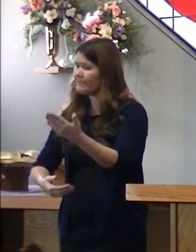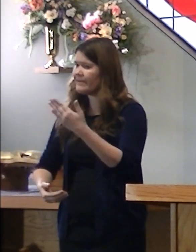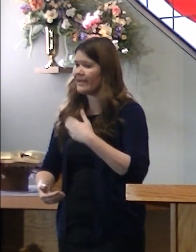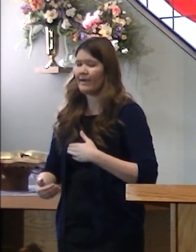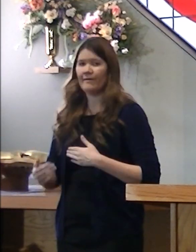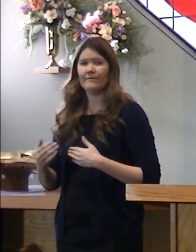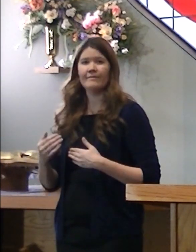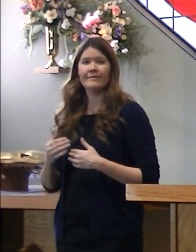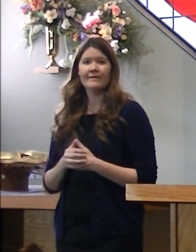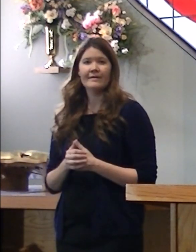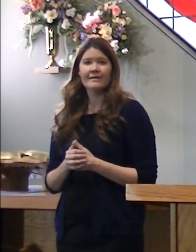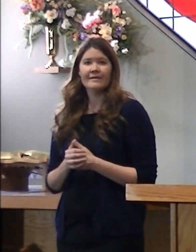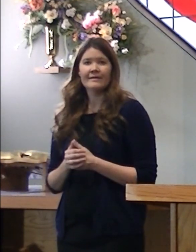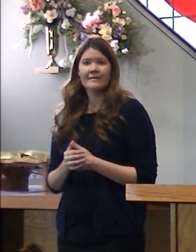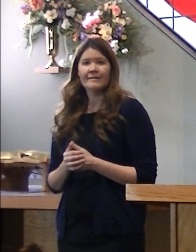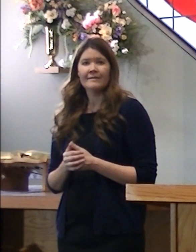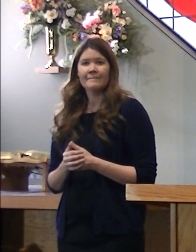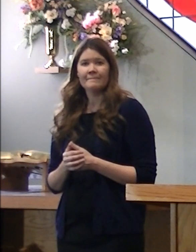reason together.